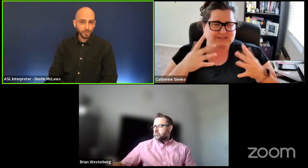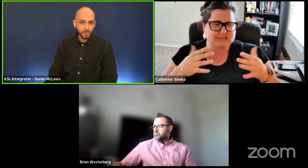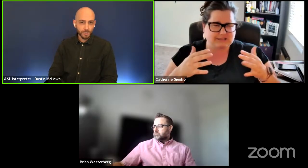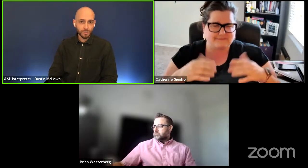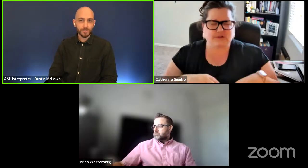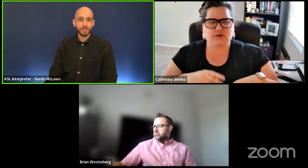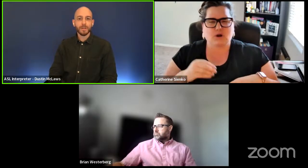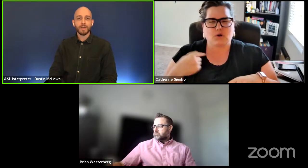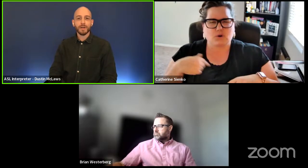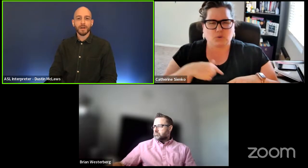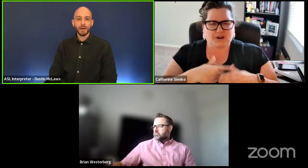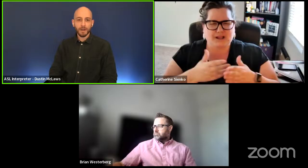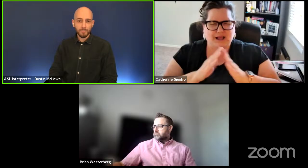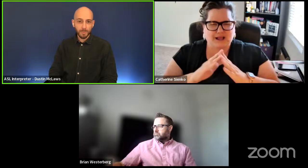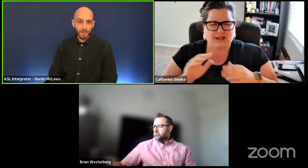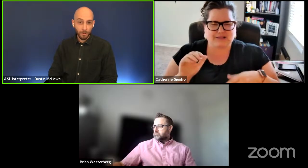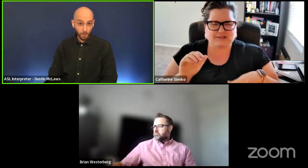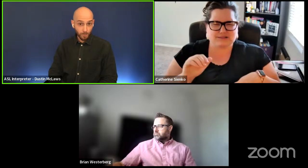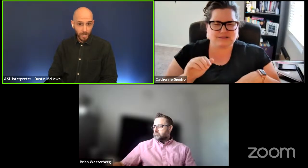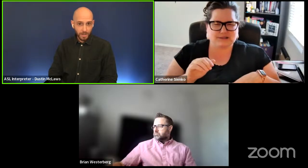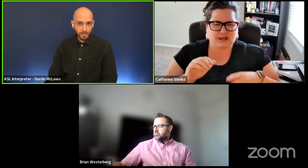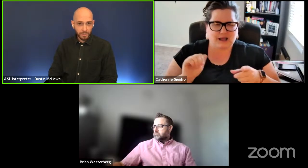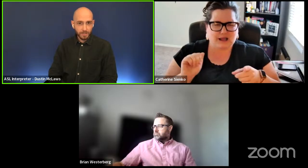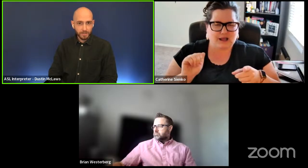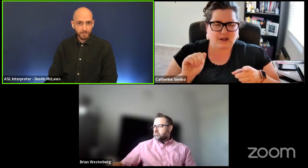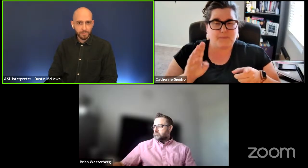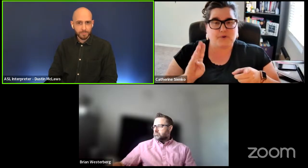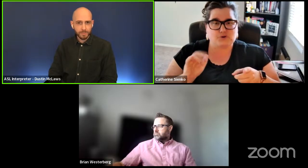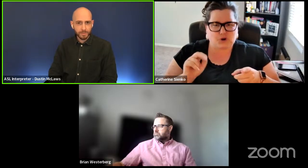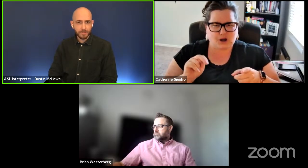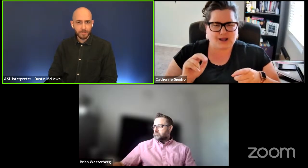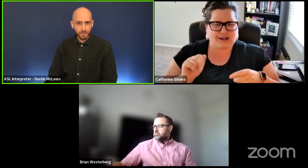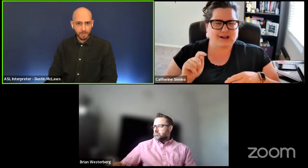interview questions that were created.